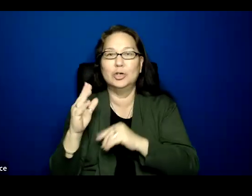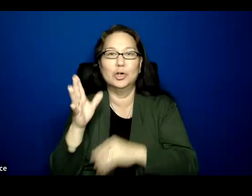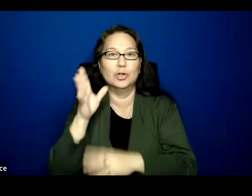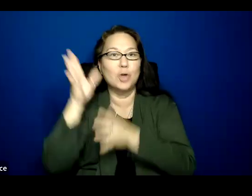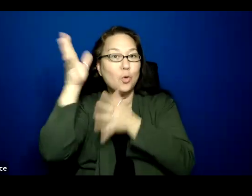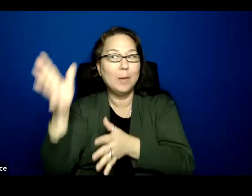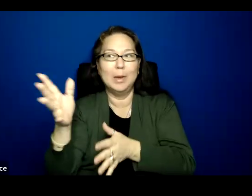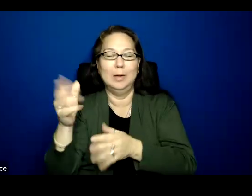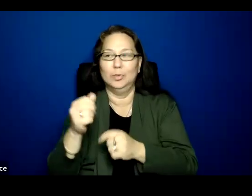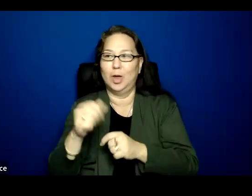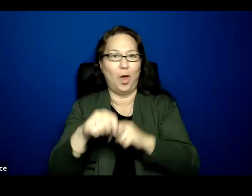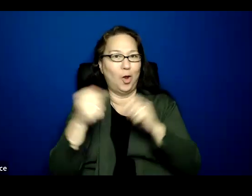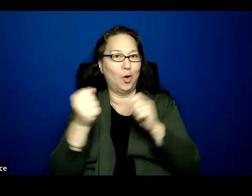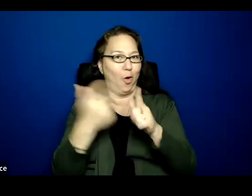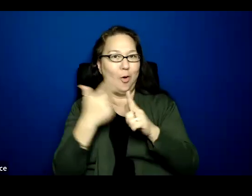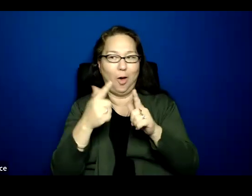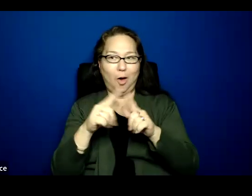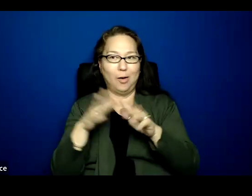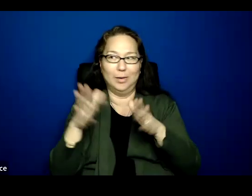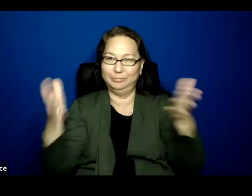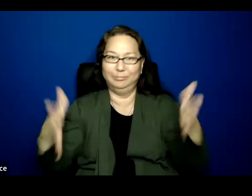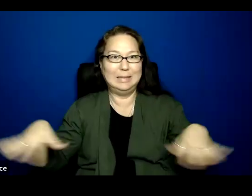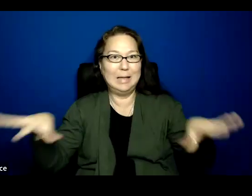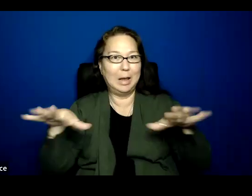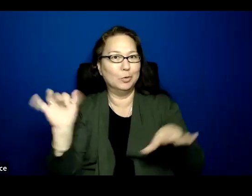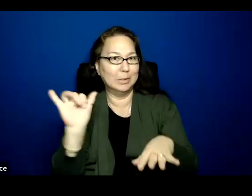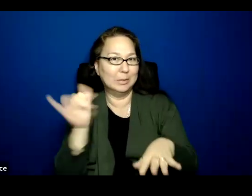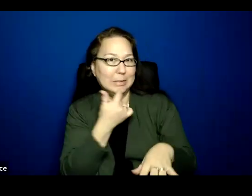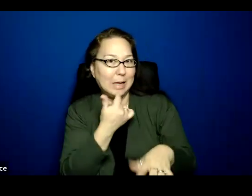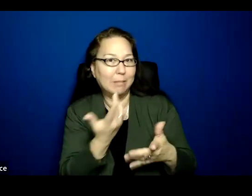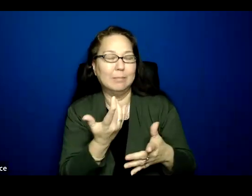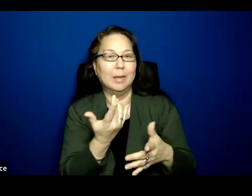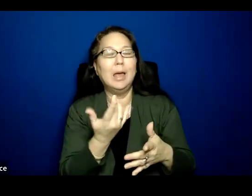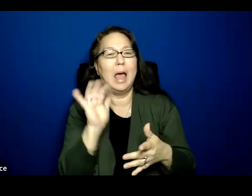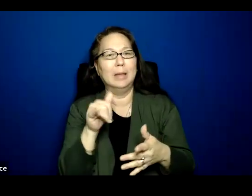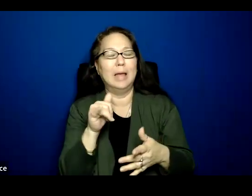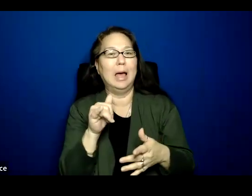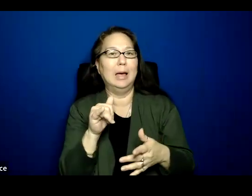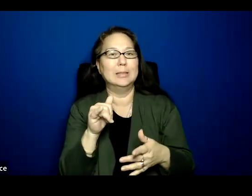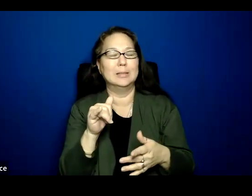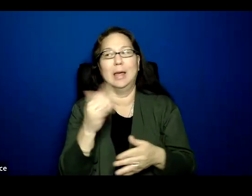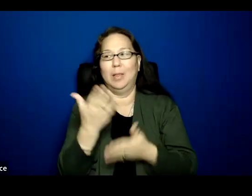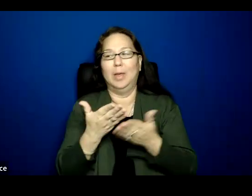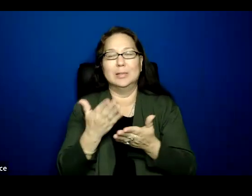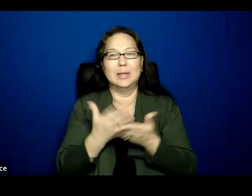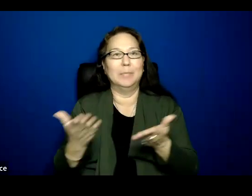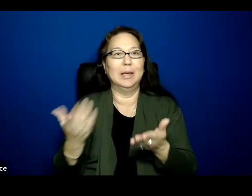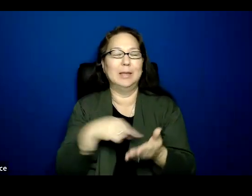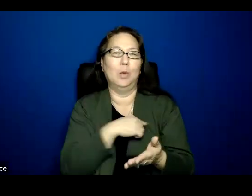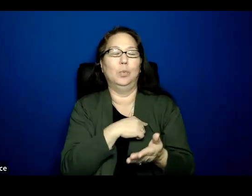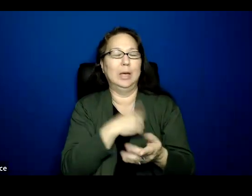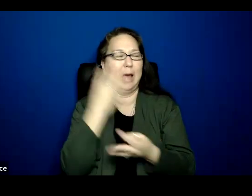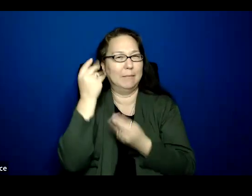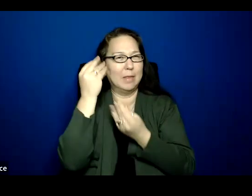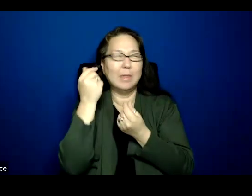Neighbors, all of the things around person-centered planning. And I think it's a really beautiful aspect that we're starting to think about how do we kind of more